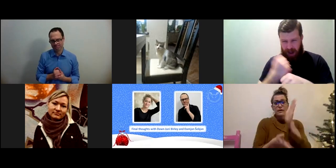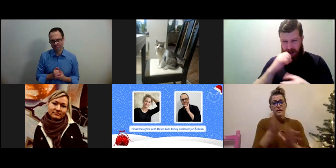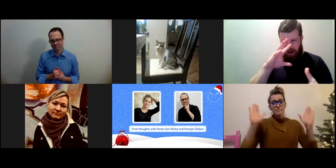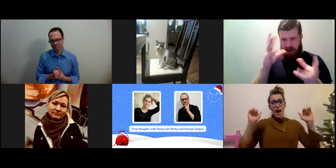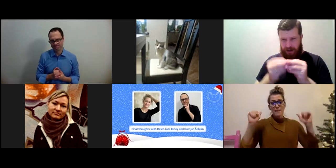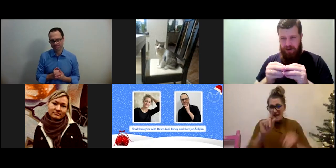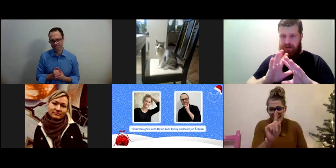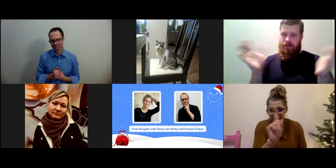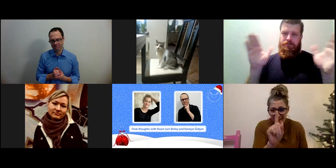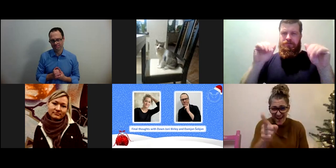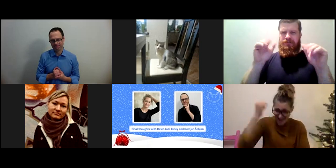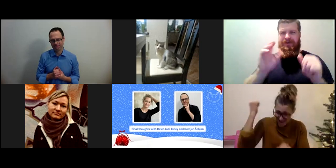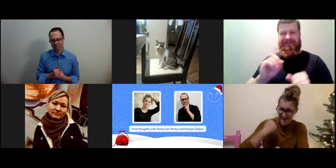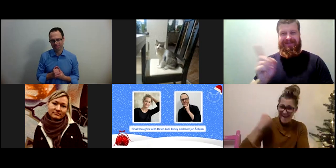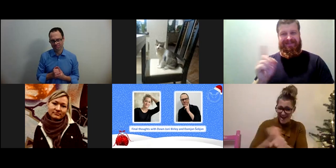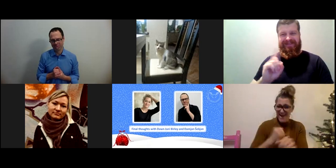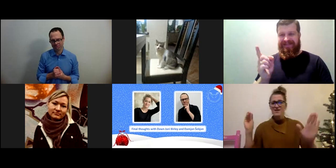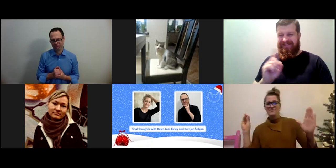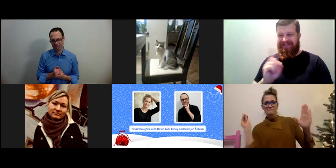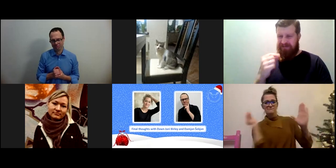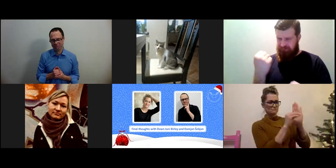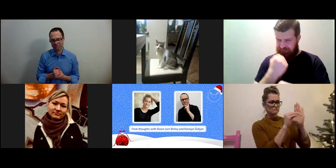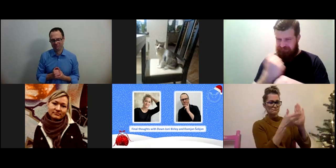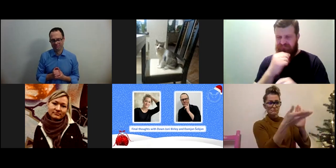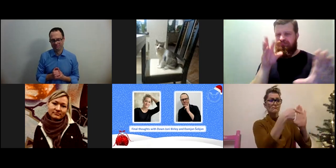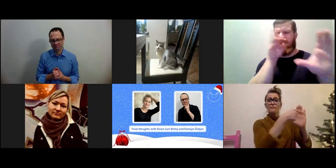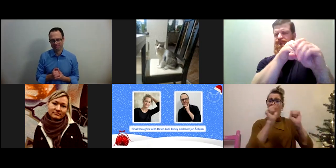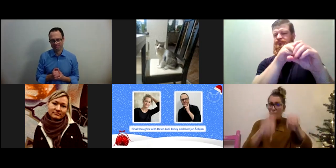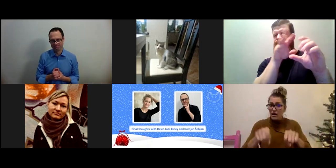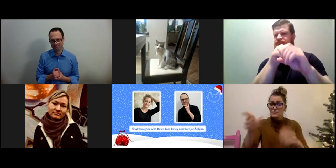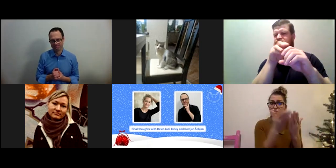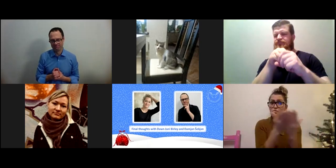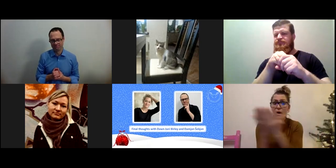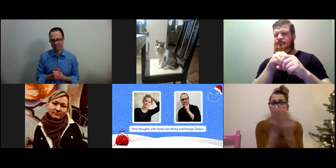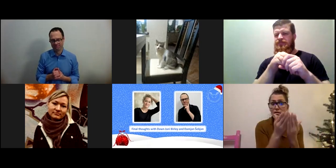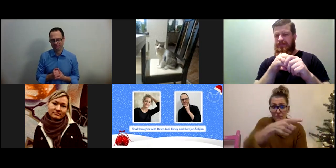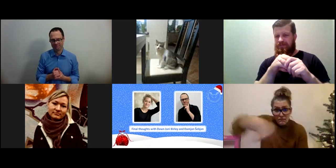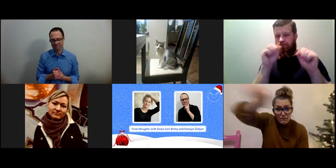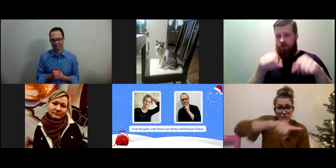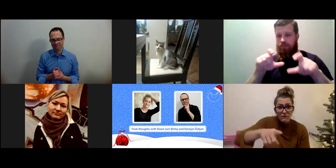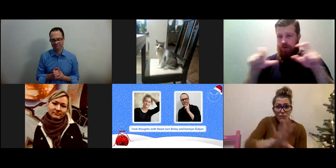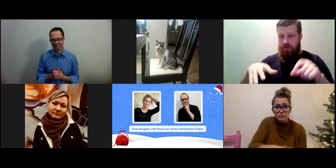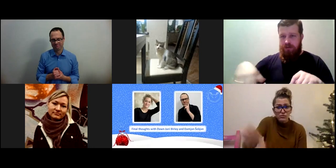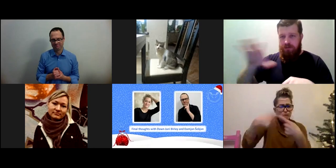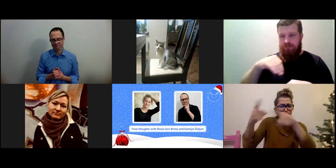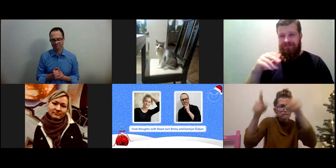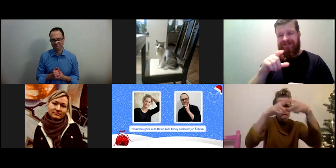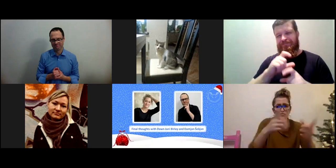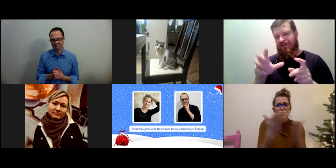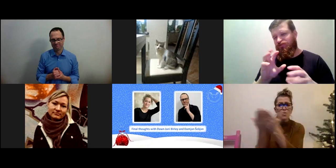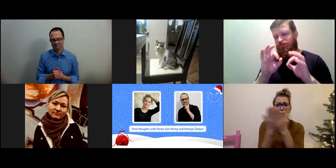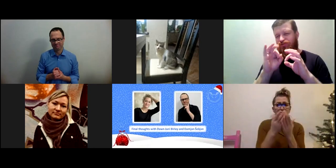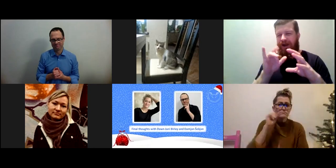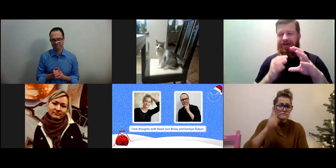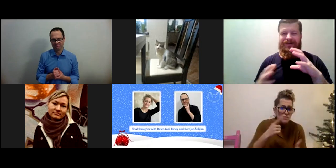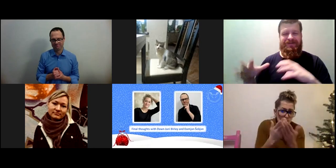lobby all this work that you've done. I don't think it's for nothing. I think with all these recordings, we can also bring them to schools,